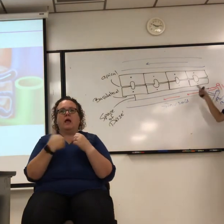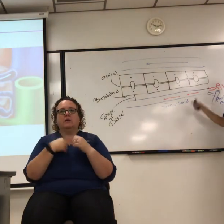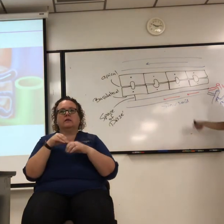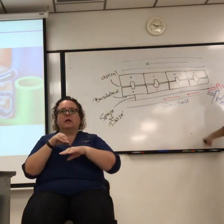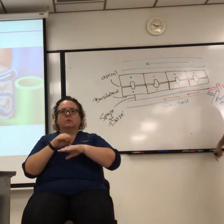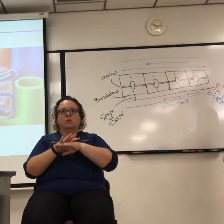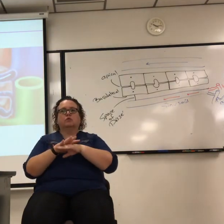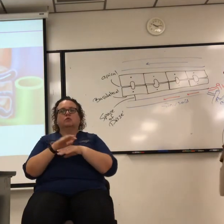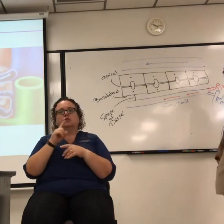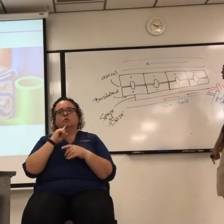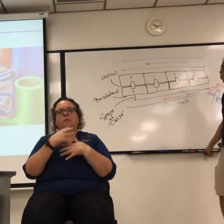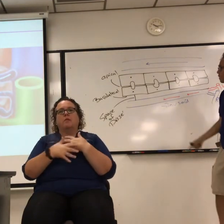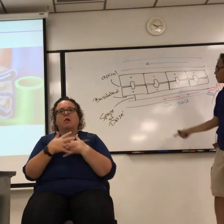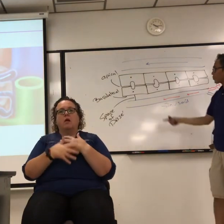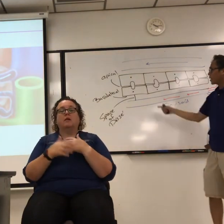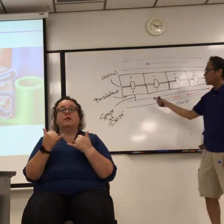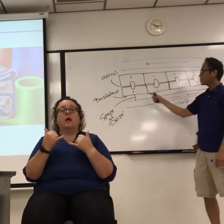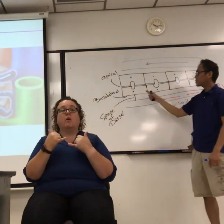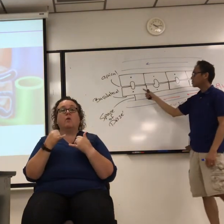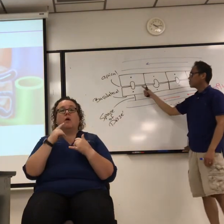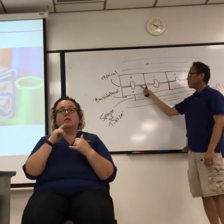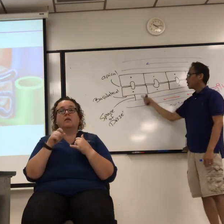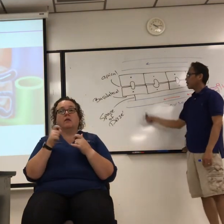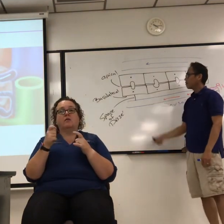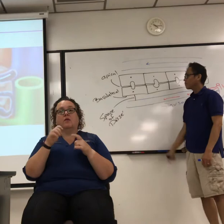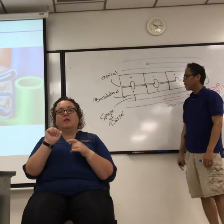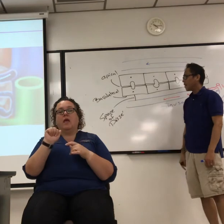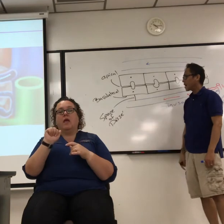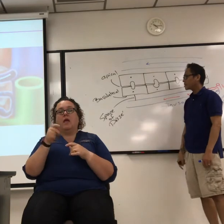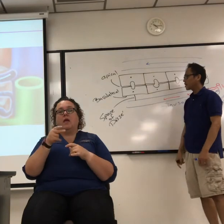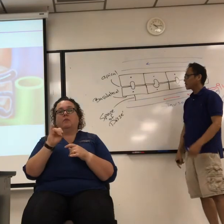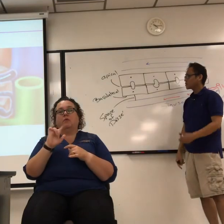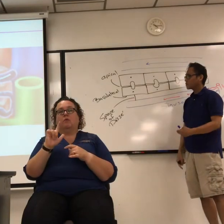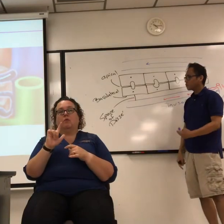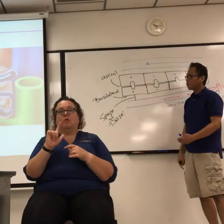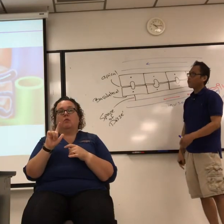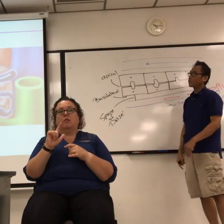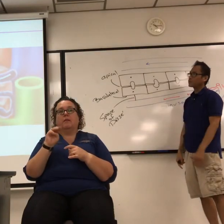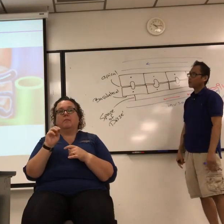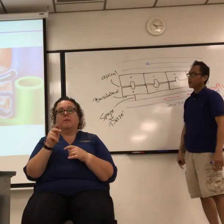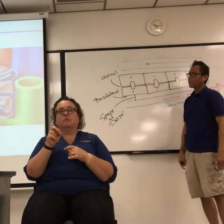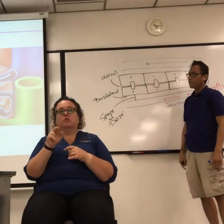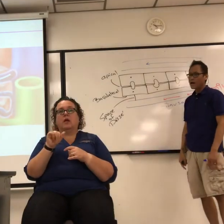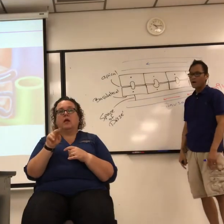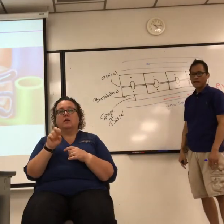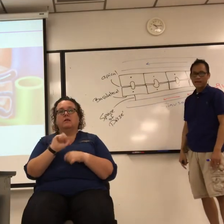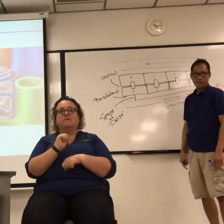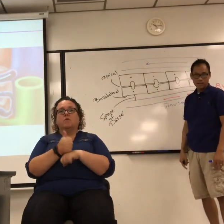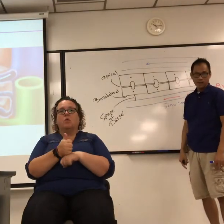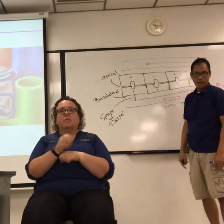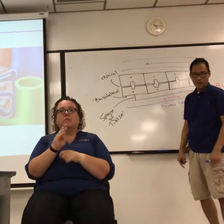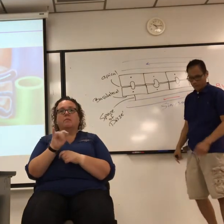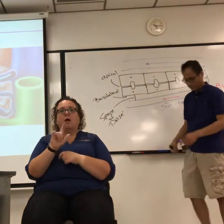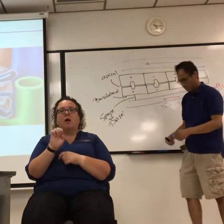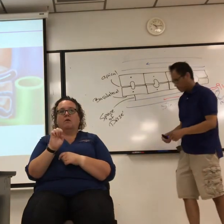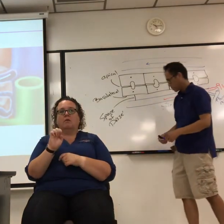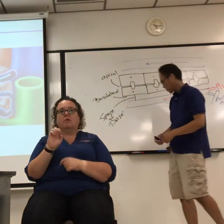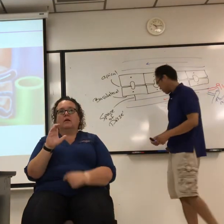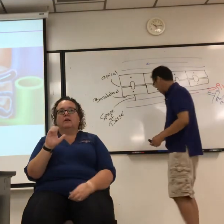the inside, the apical membranes of the hepatocytes form what's called the